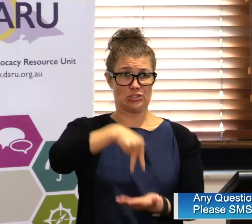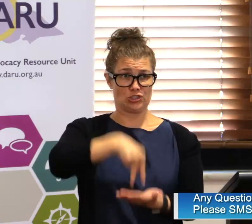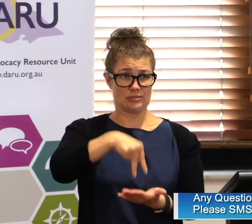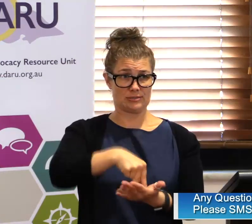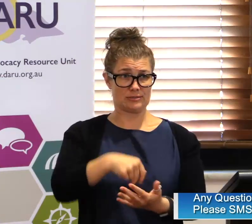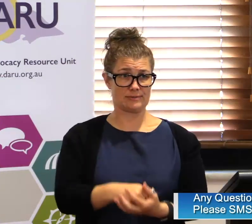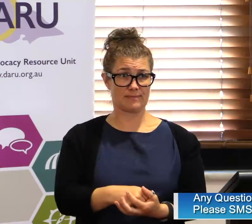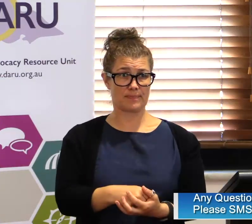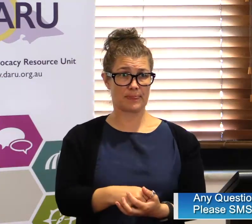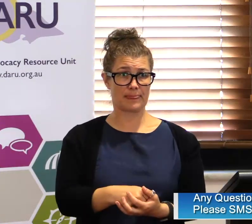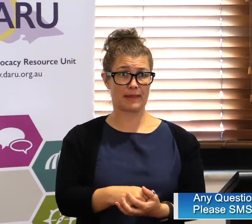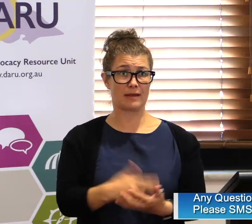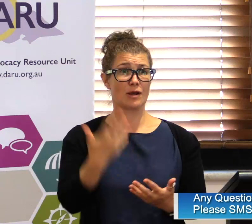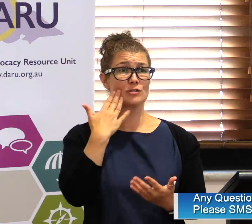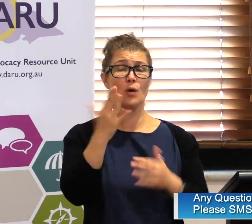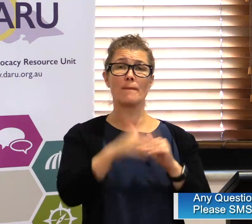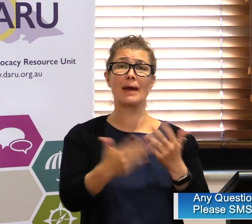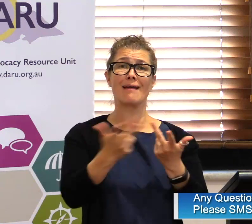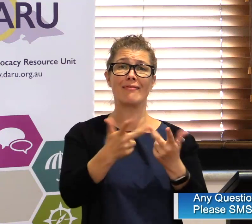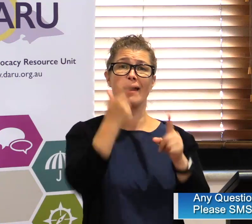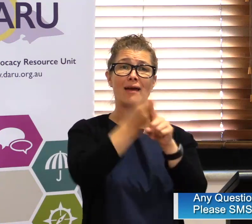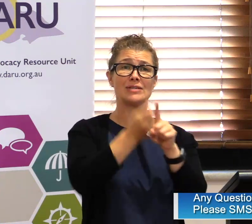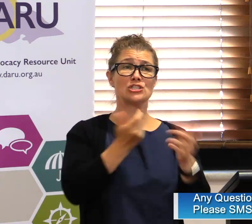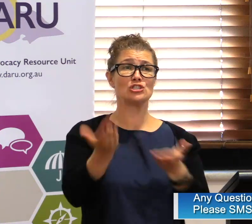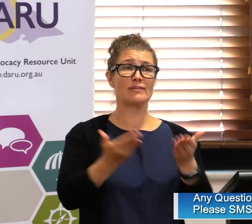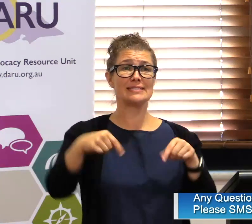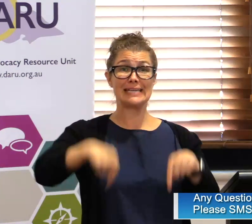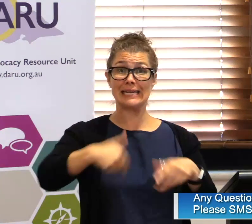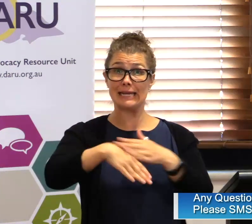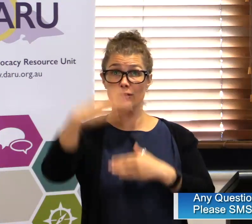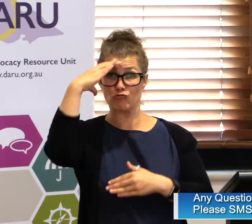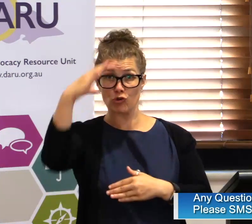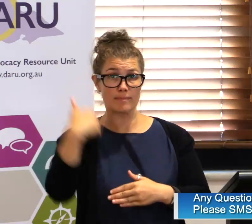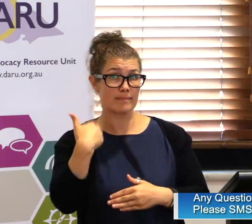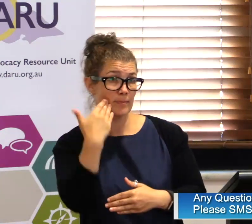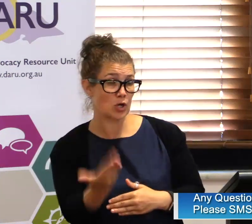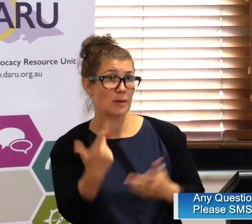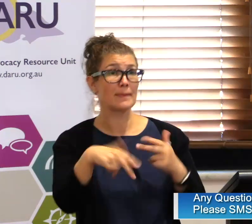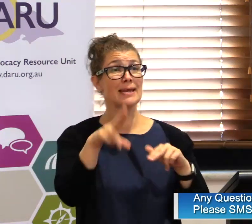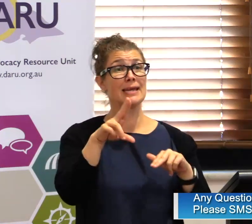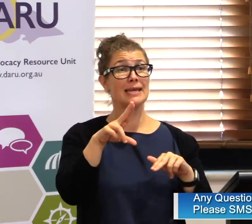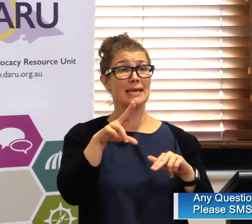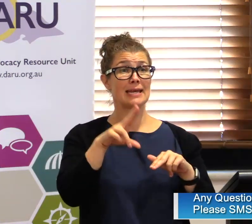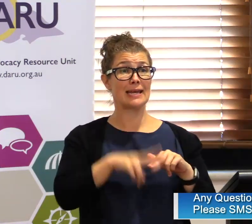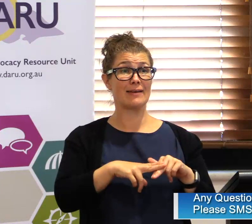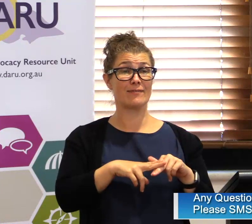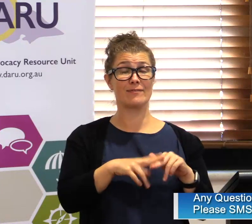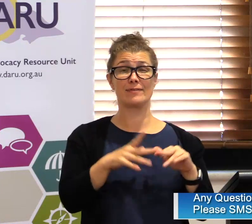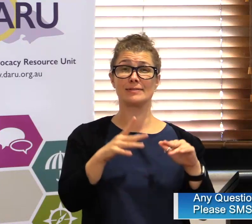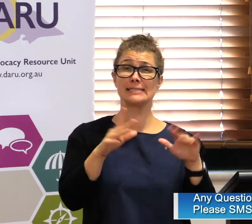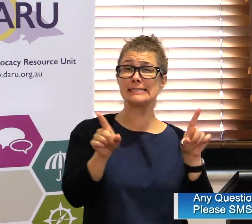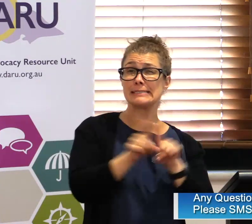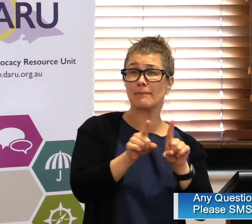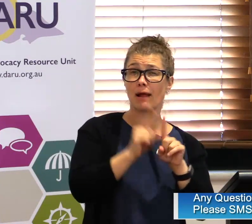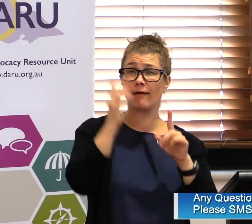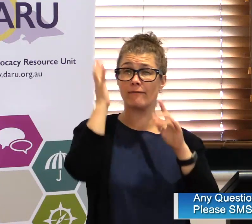And I don't know about other advocacy services in this room. Maybe it would be of a similar philosophy,